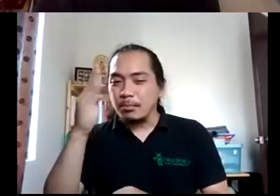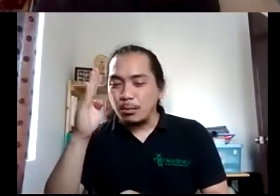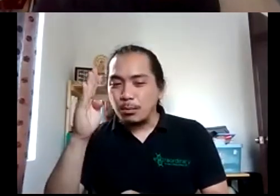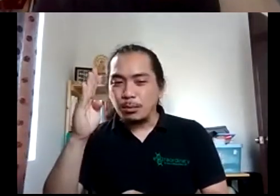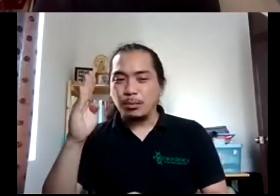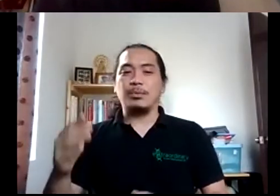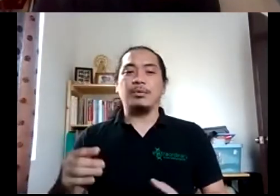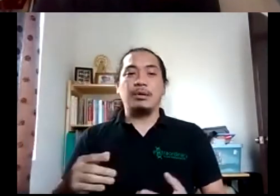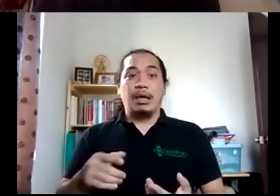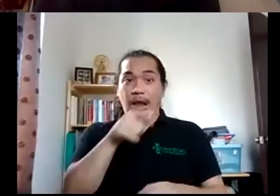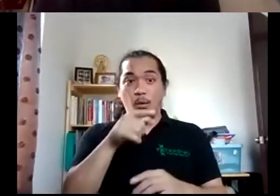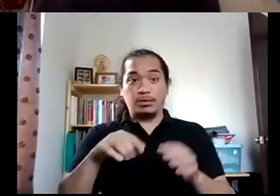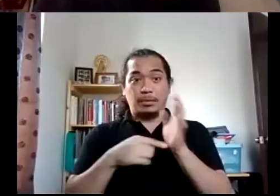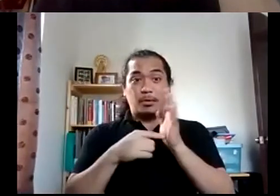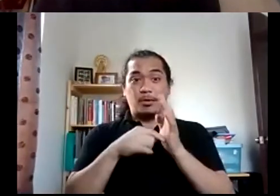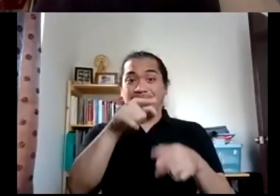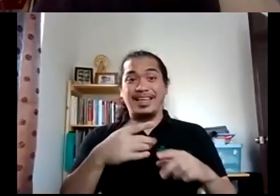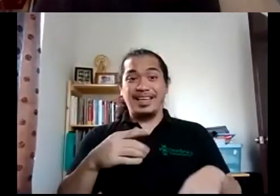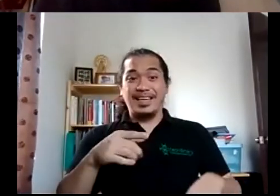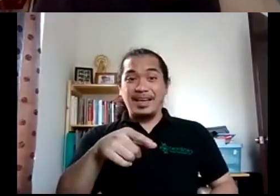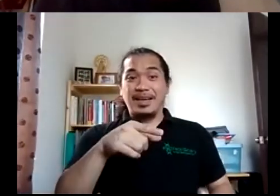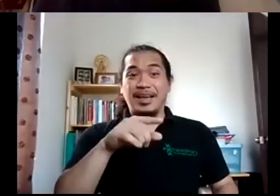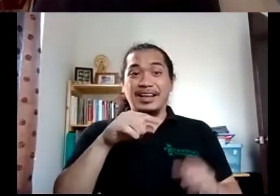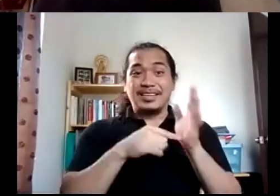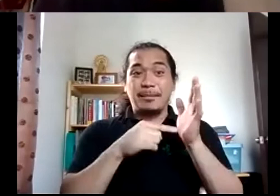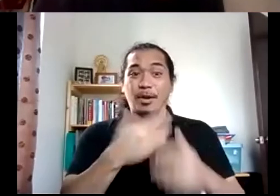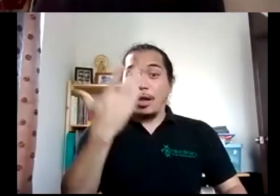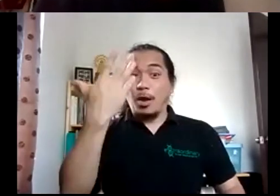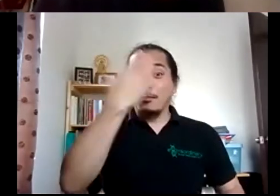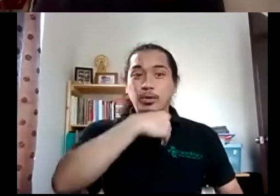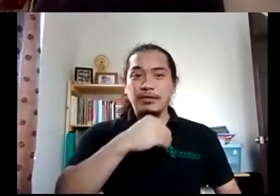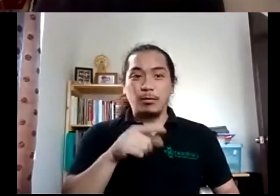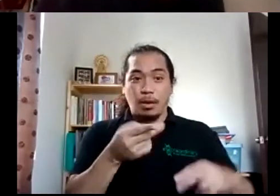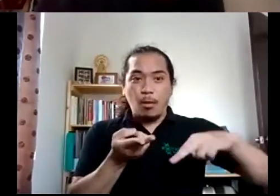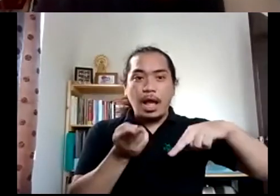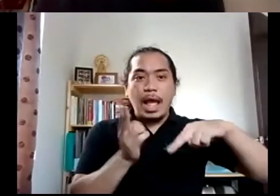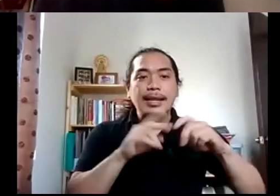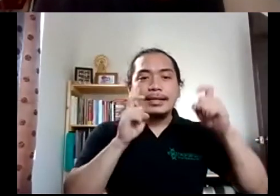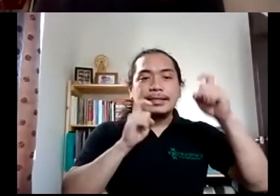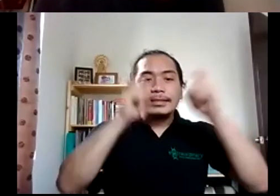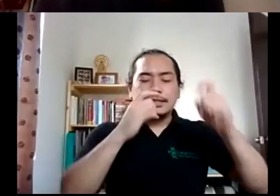blue, which means a little bit of blue here and there.